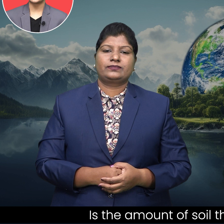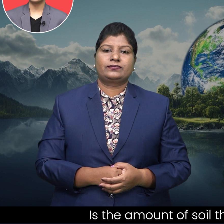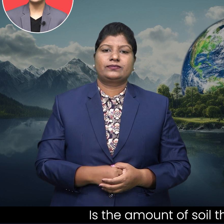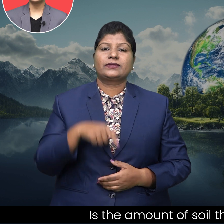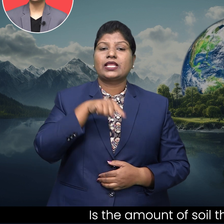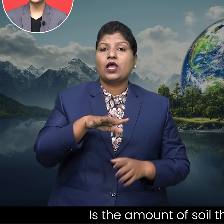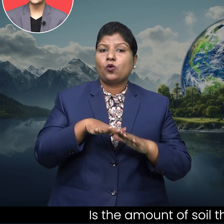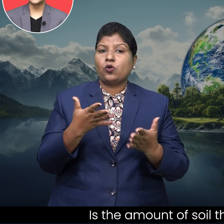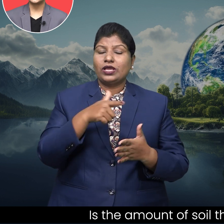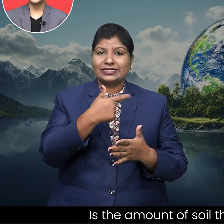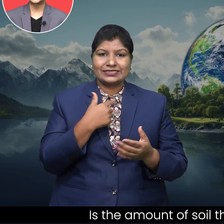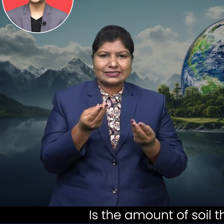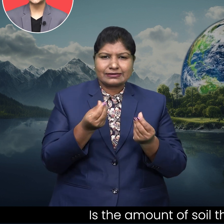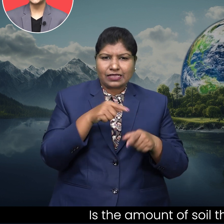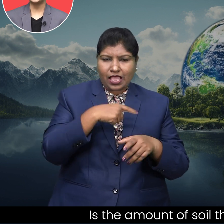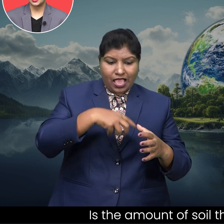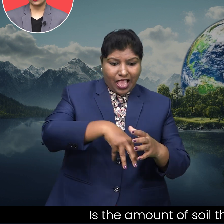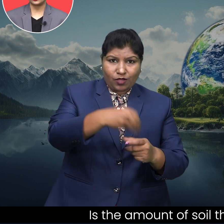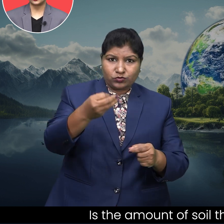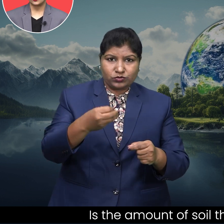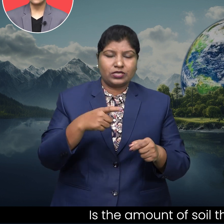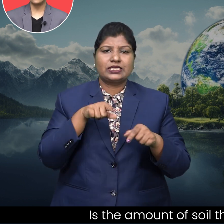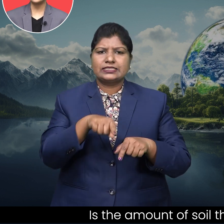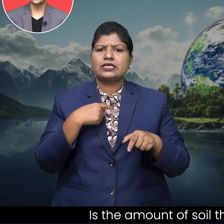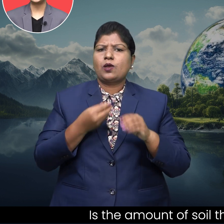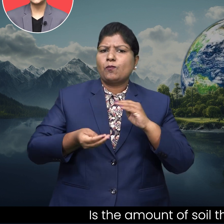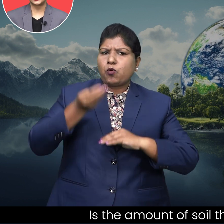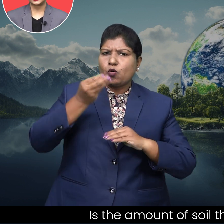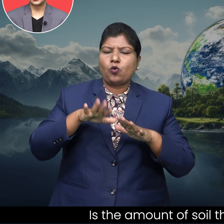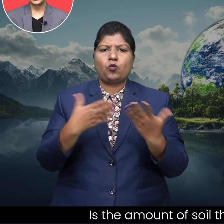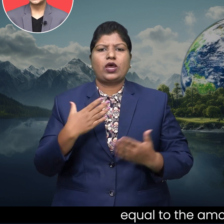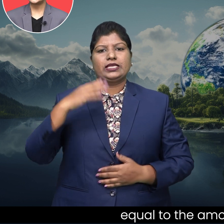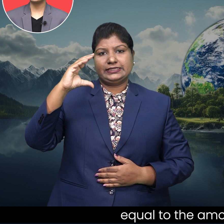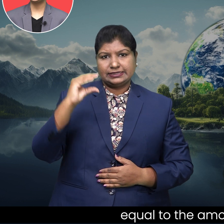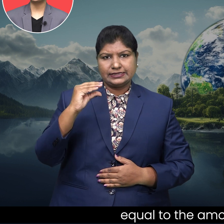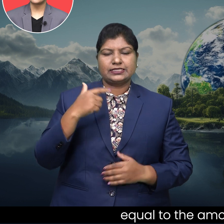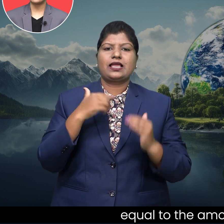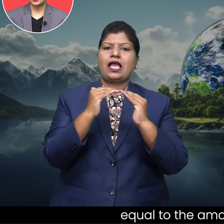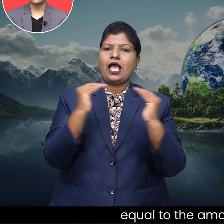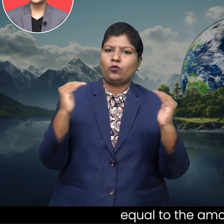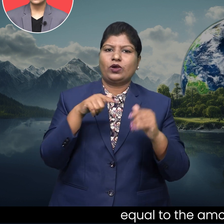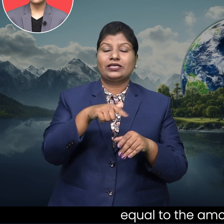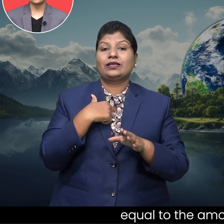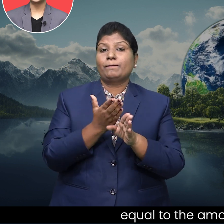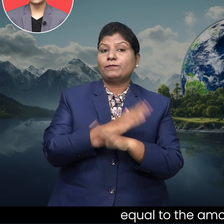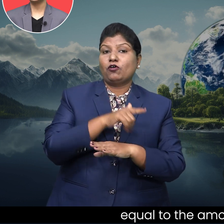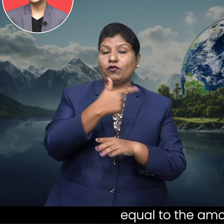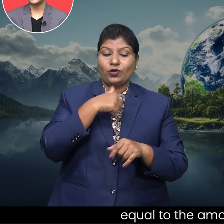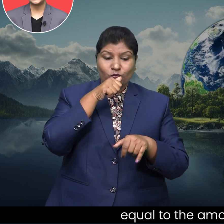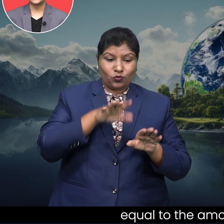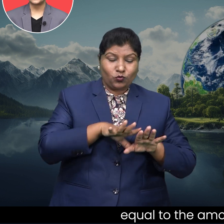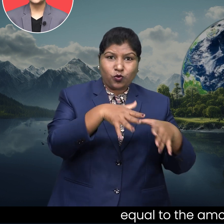Is the amount of soil that is carried out more or less equal to the amount washed